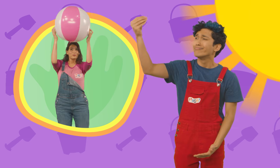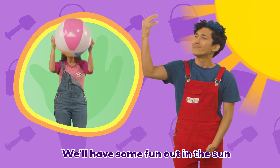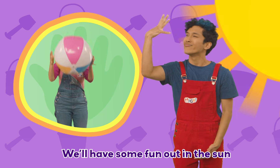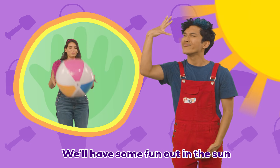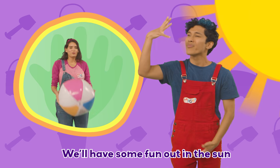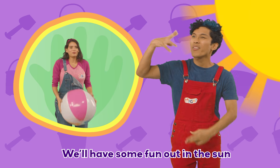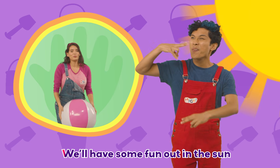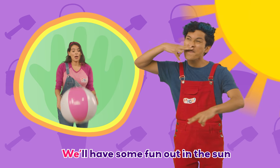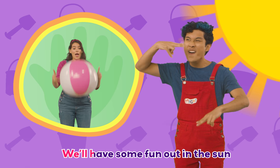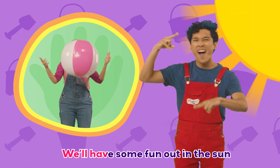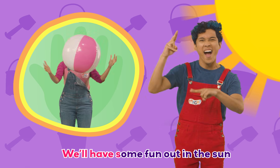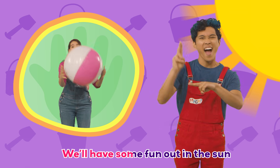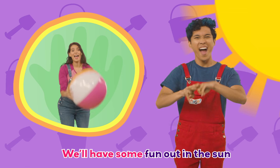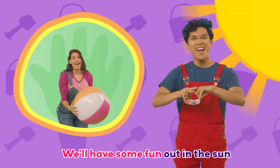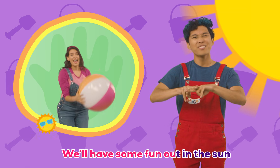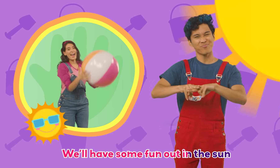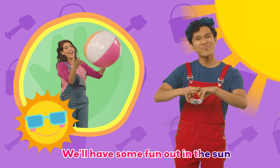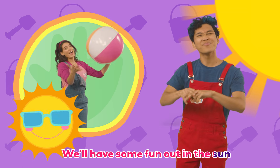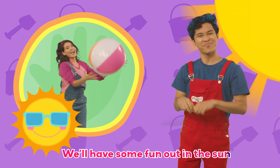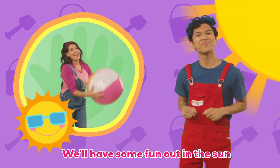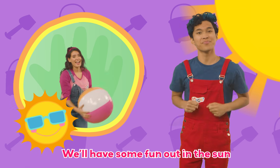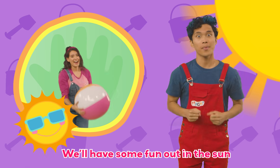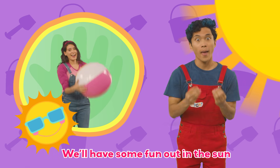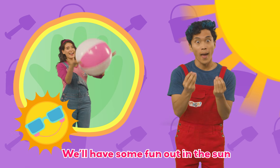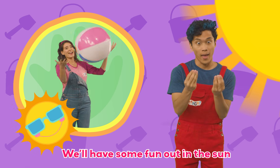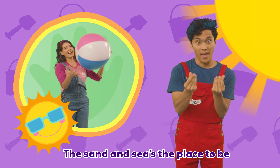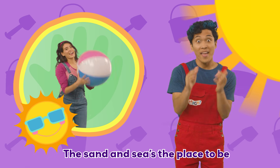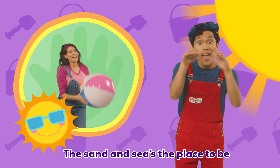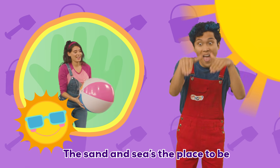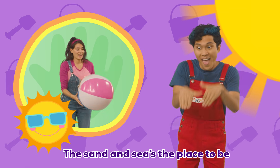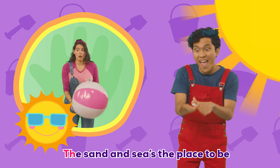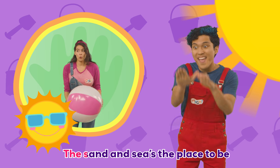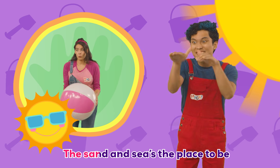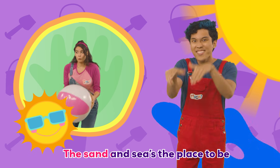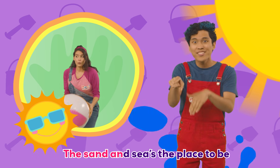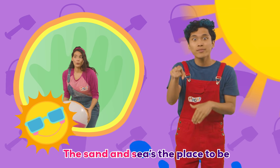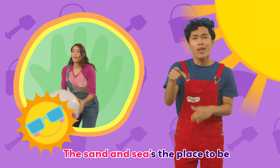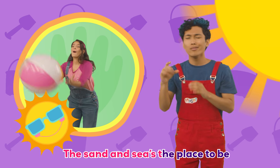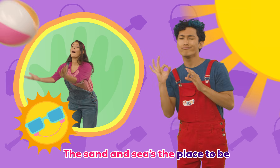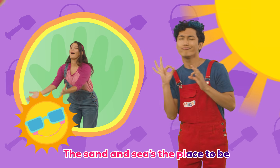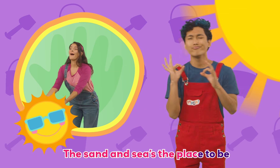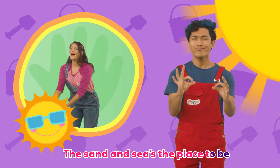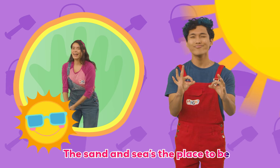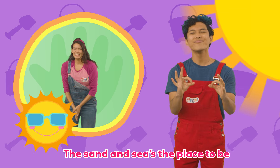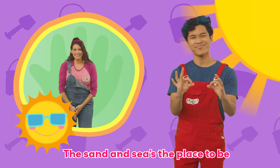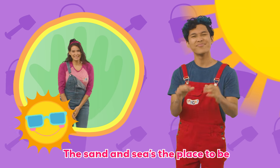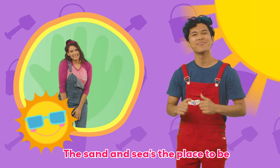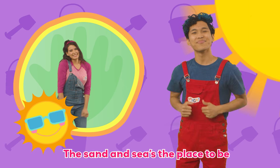we'll have some fun out in the sun. The sand and sea's the place to be.